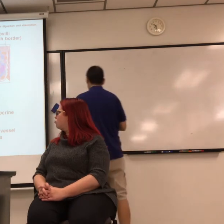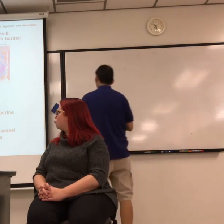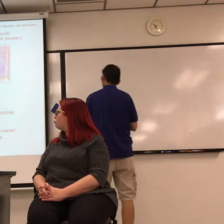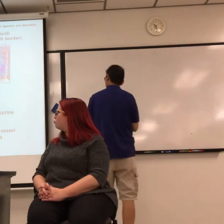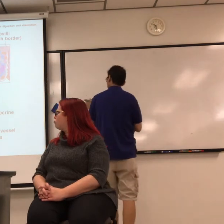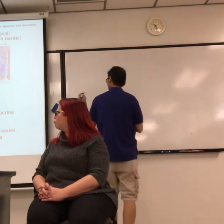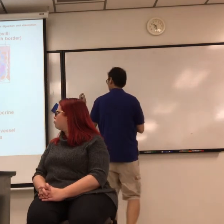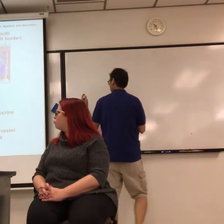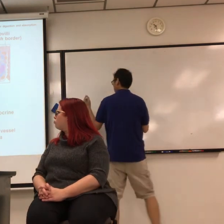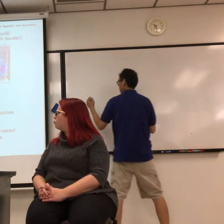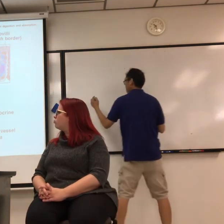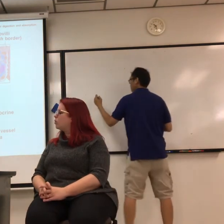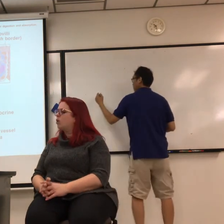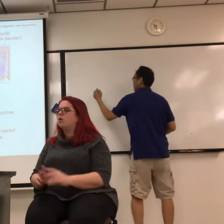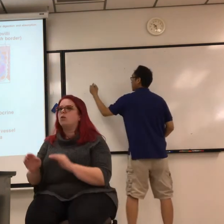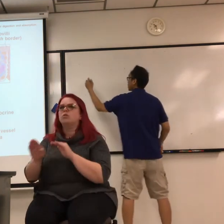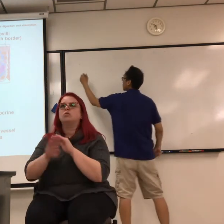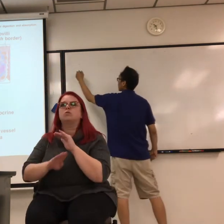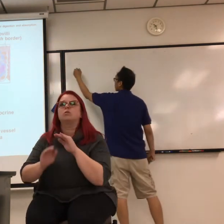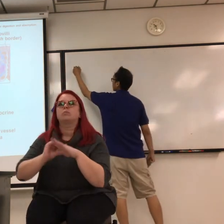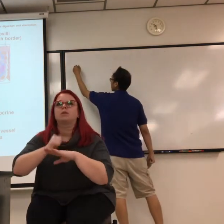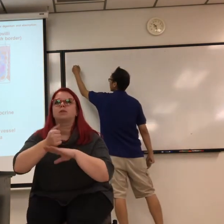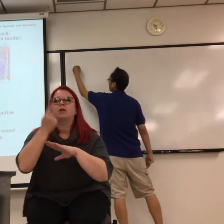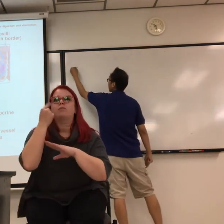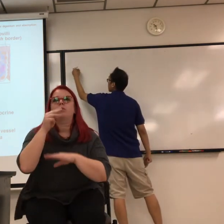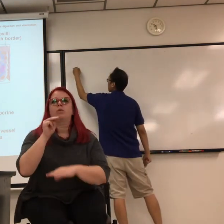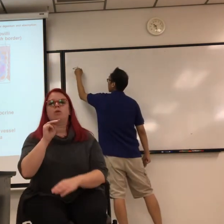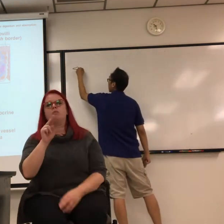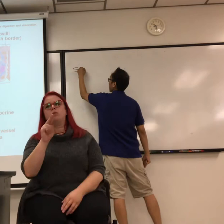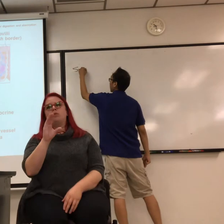So the basic arrangement of the mucosa